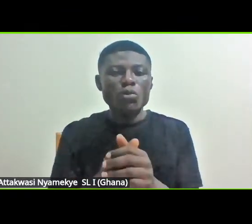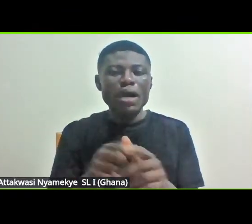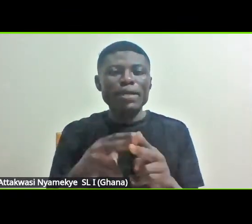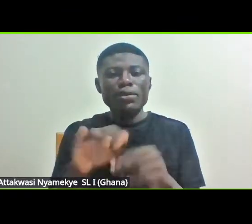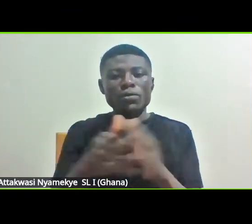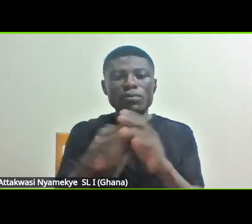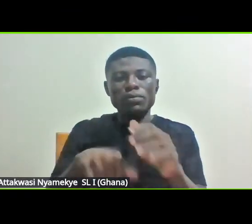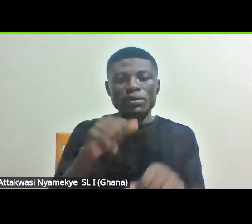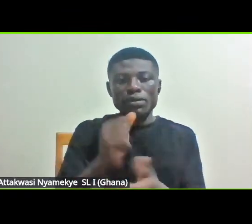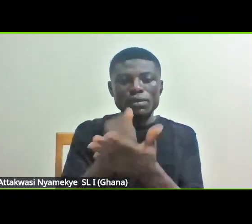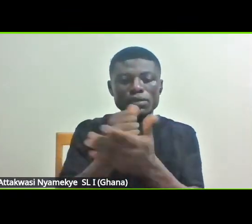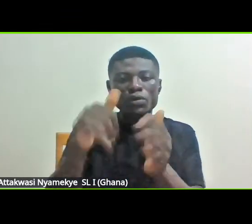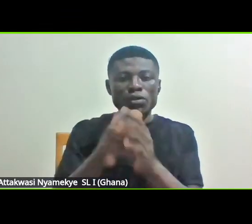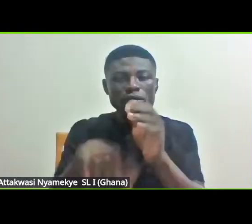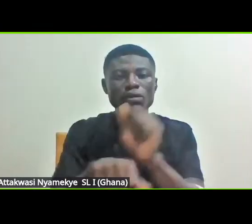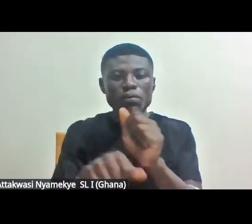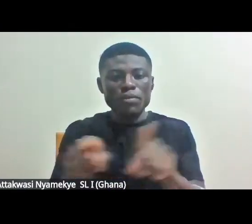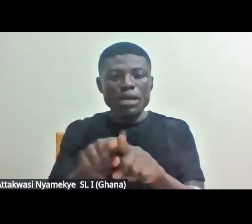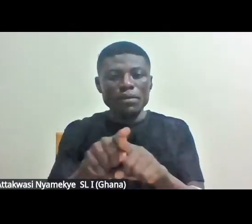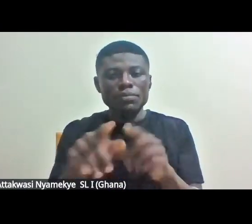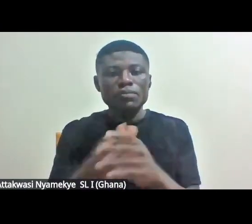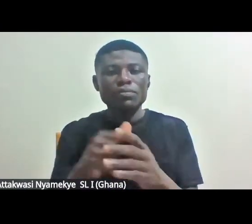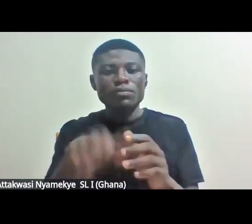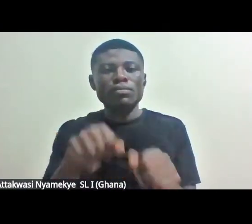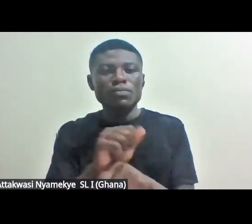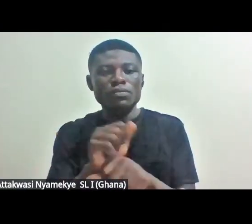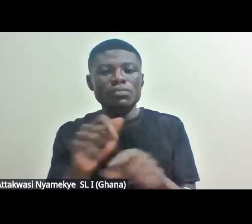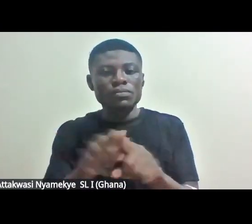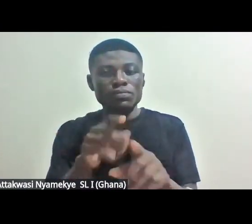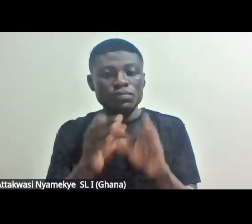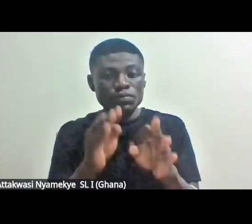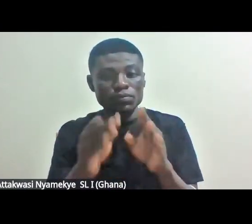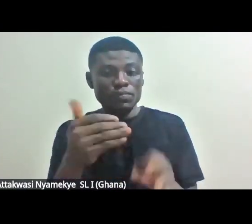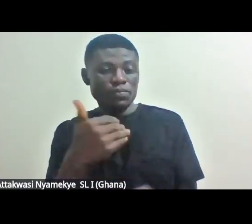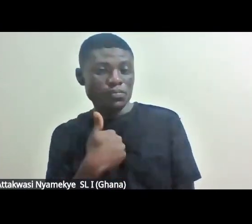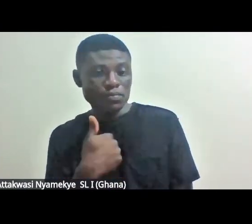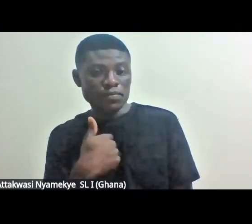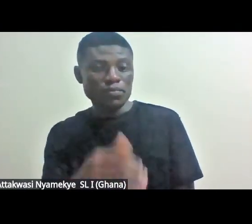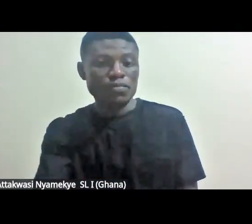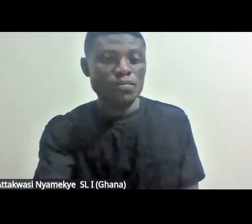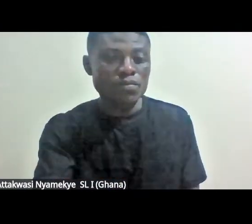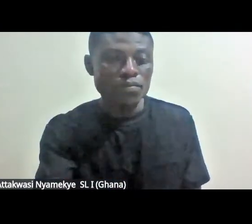you are What day? supporting. If you have,